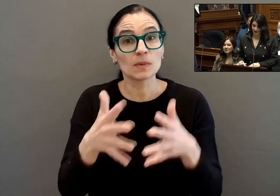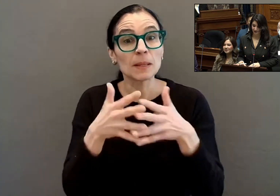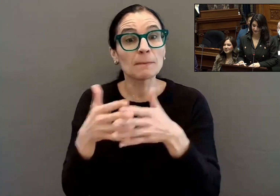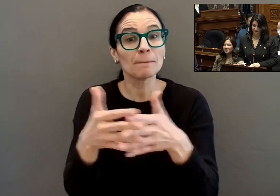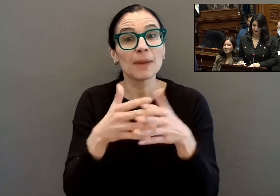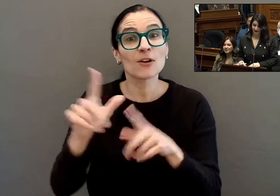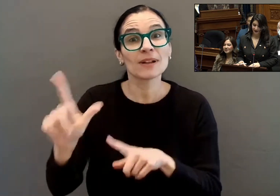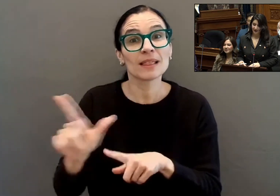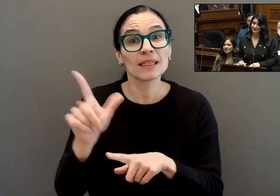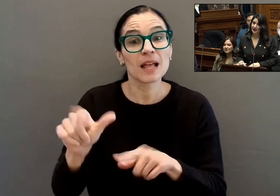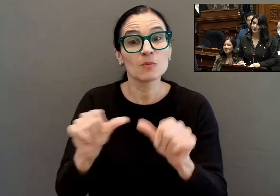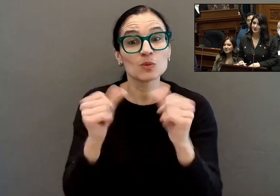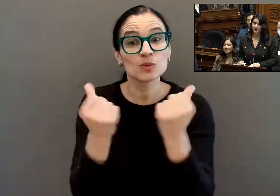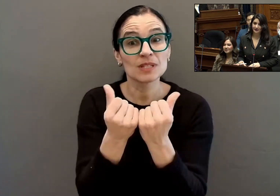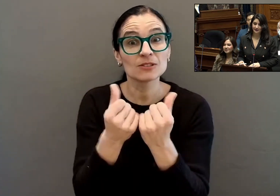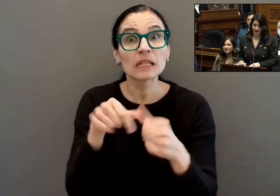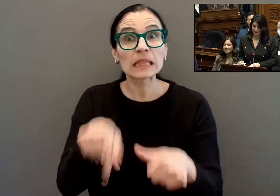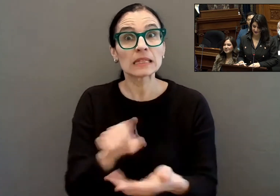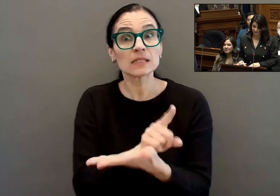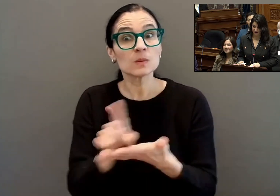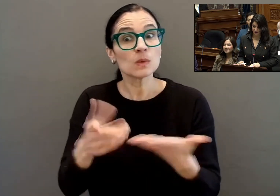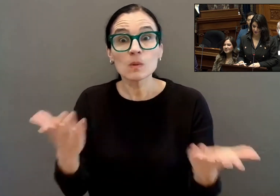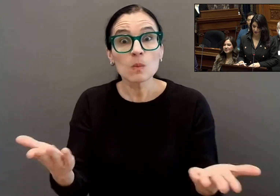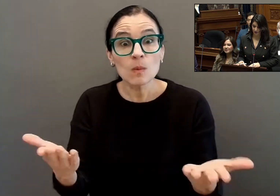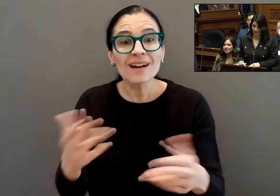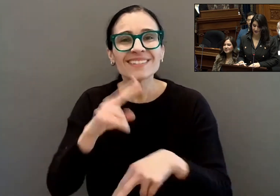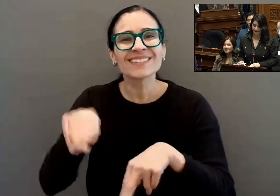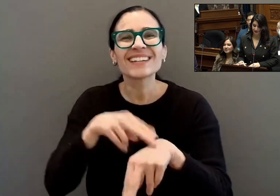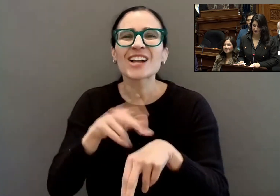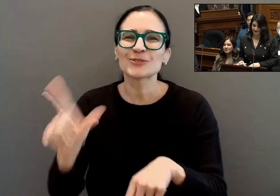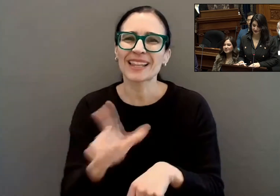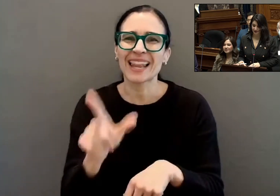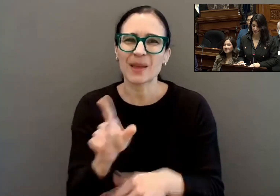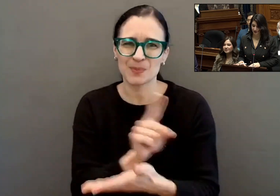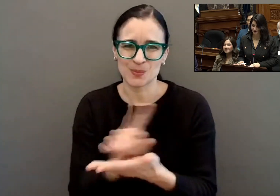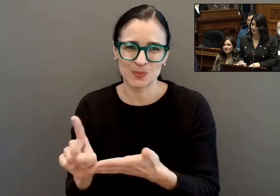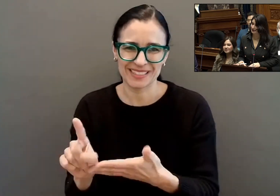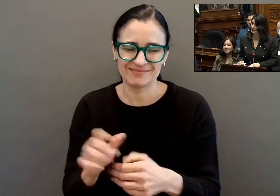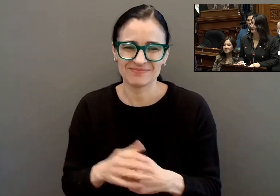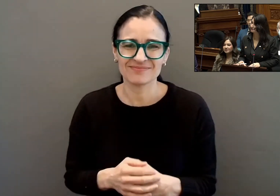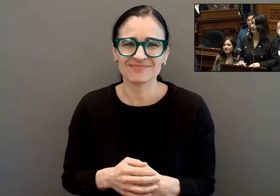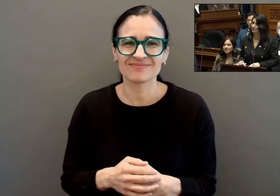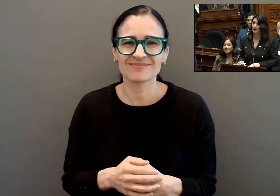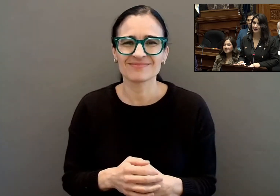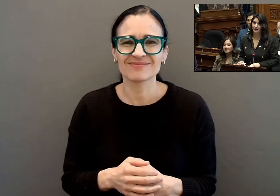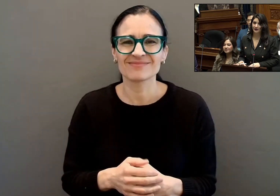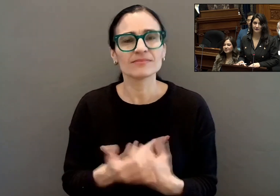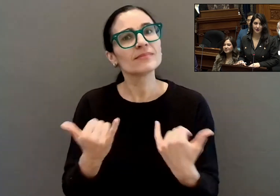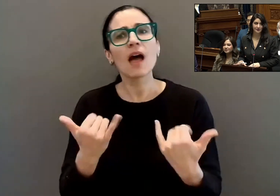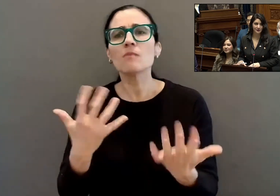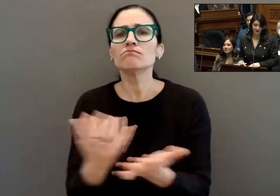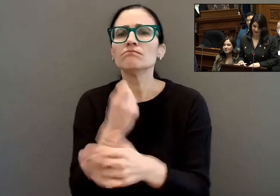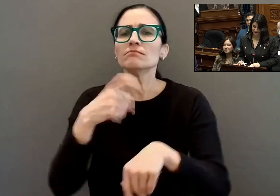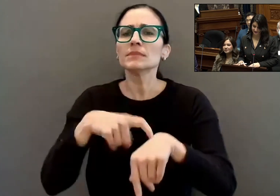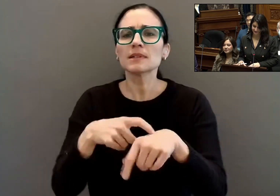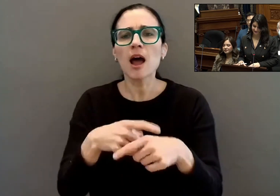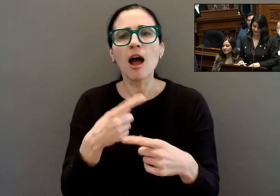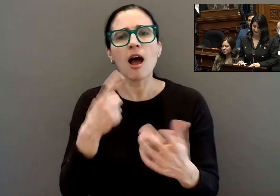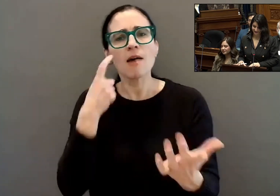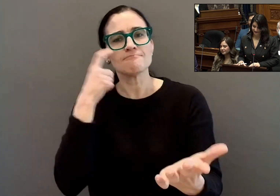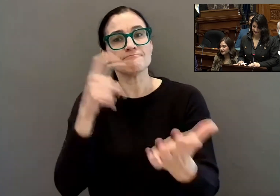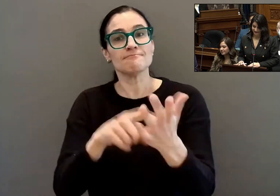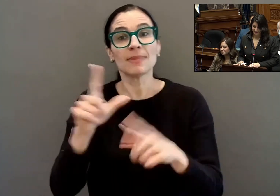Library Week, a time to recognize the vital role libraries and workers play in the fabric of our